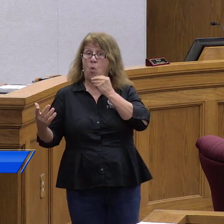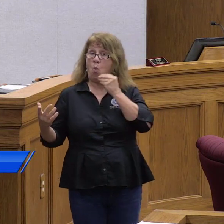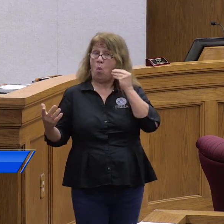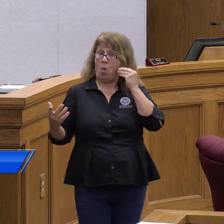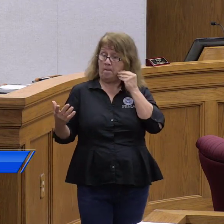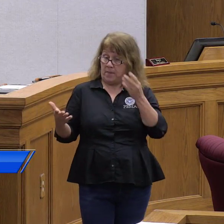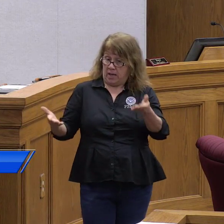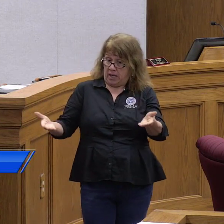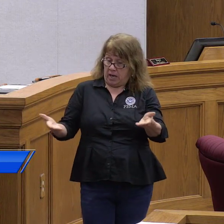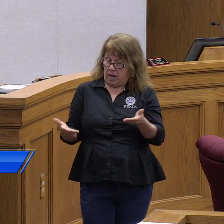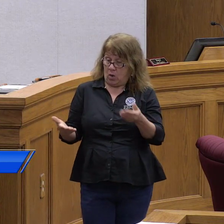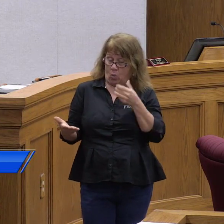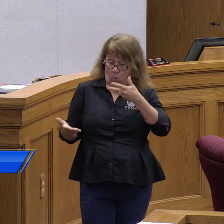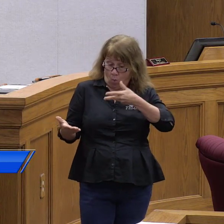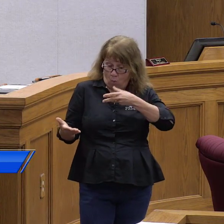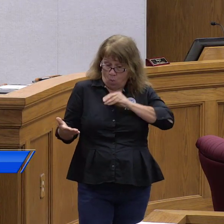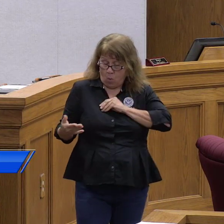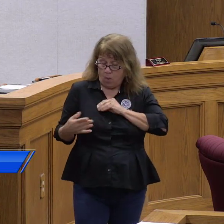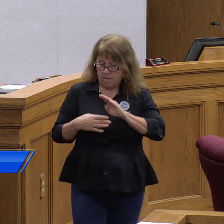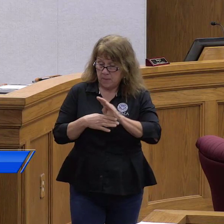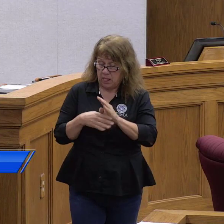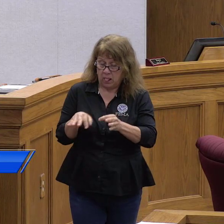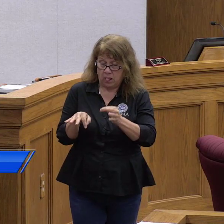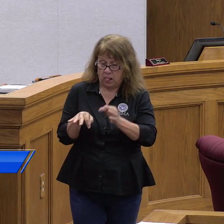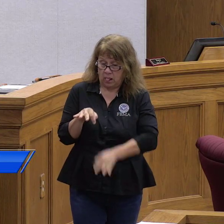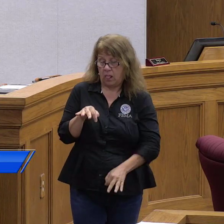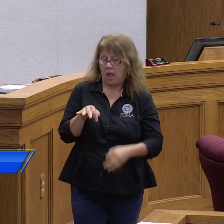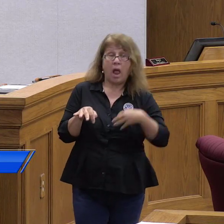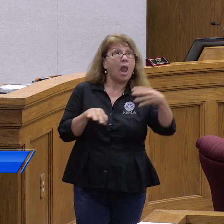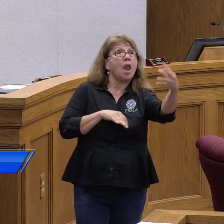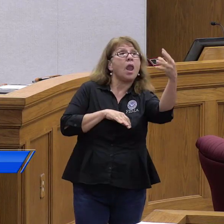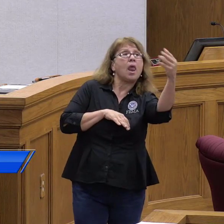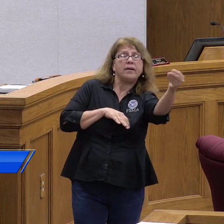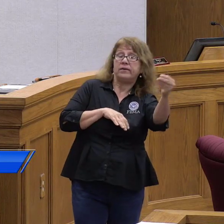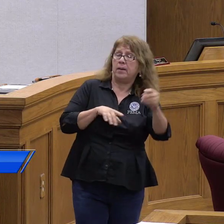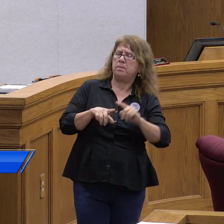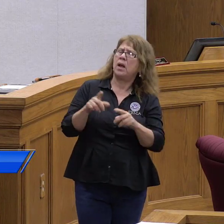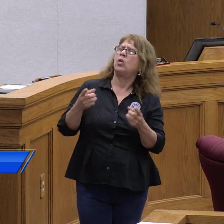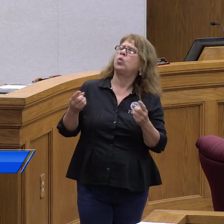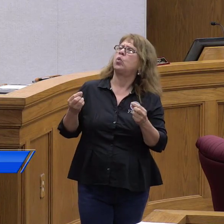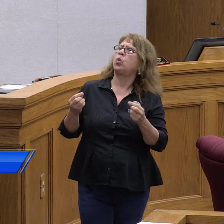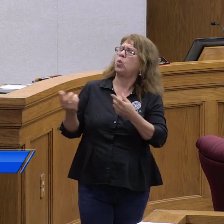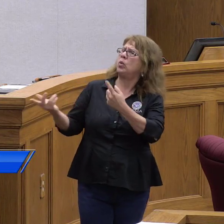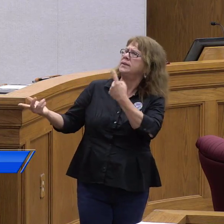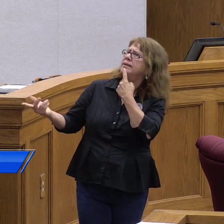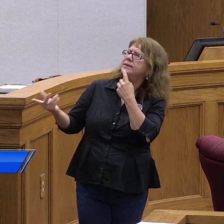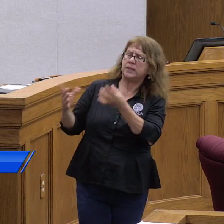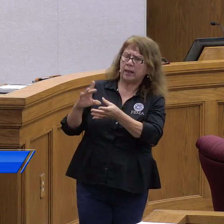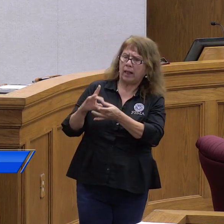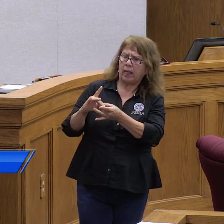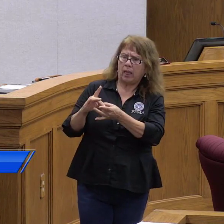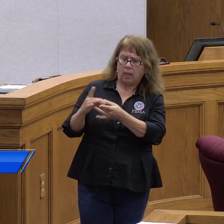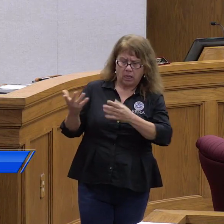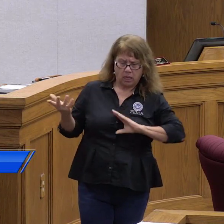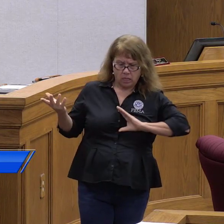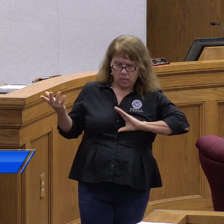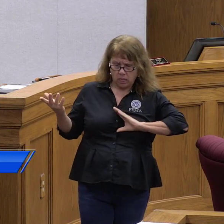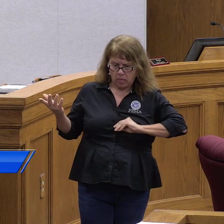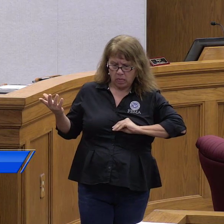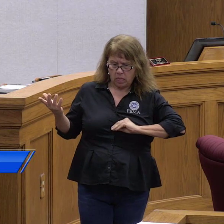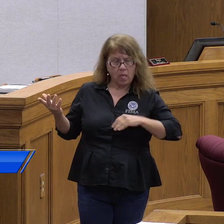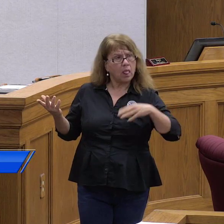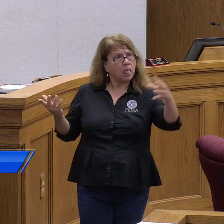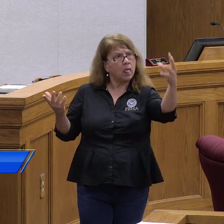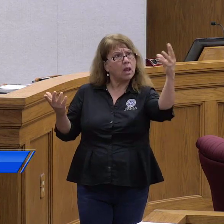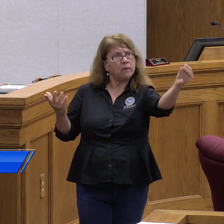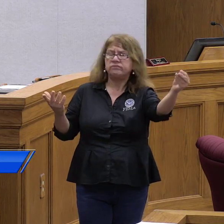or a business, it's not that simple to just say, I'm out of here. But what would you say to those who just feel like, I can't deal with this, I'm out of